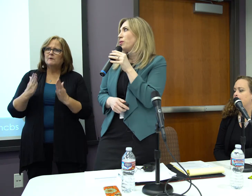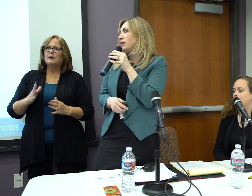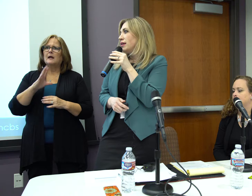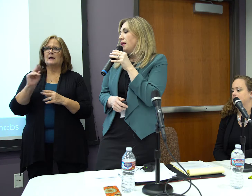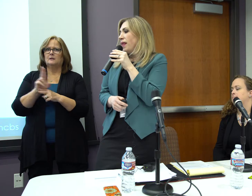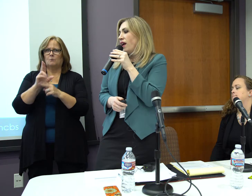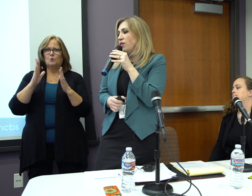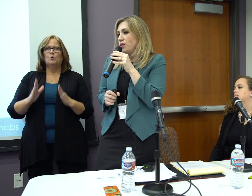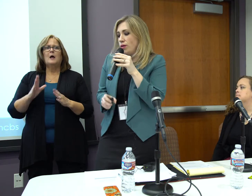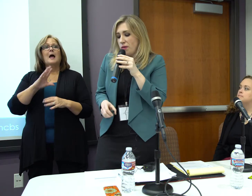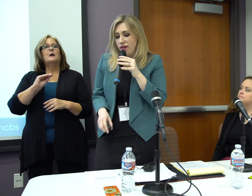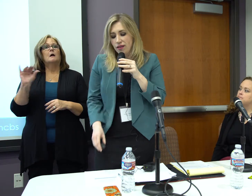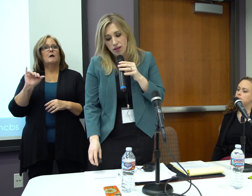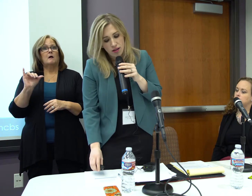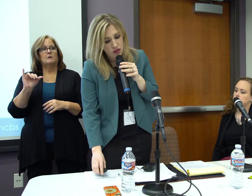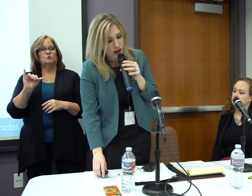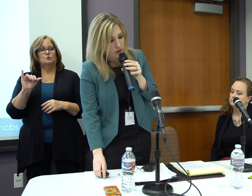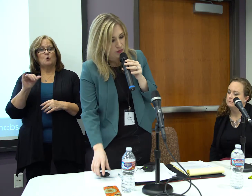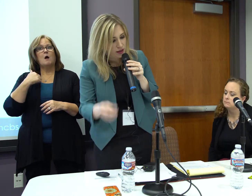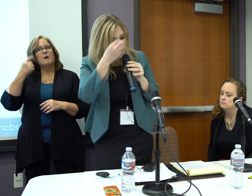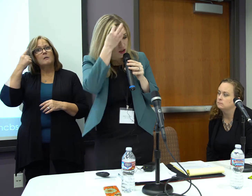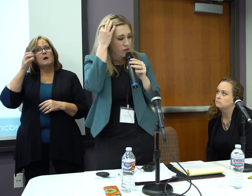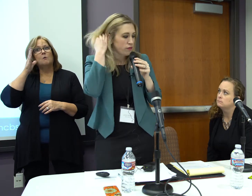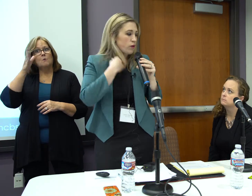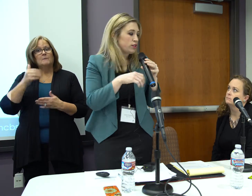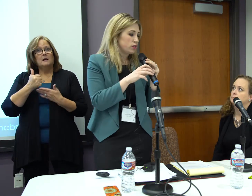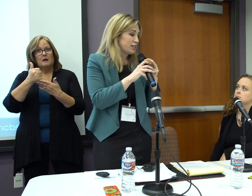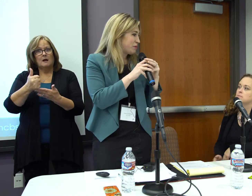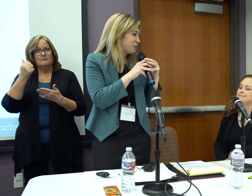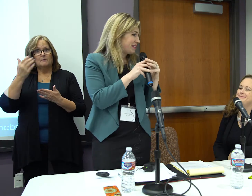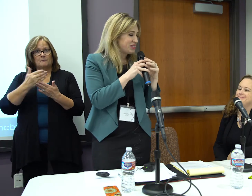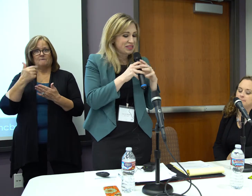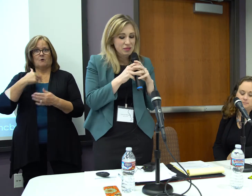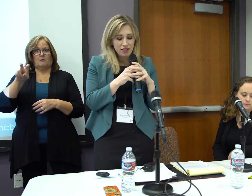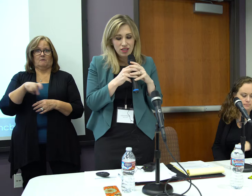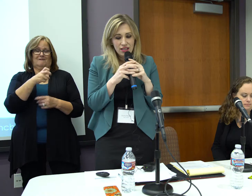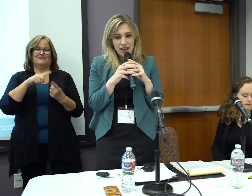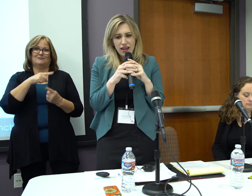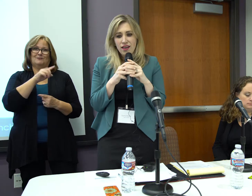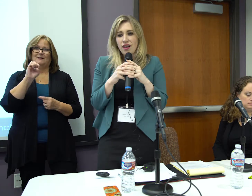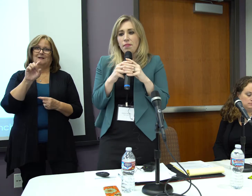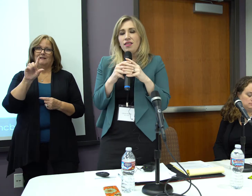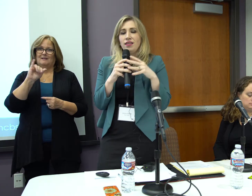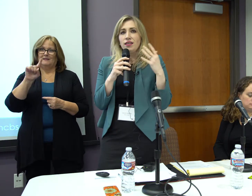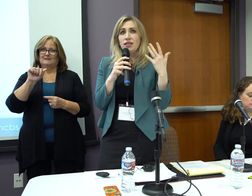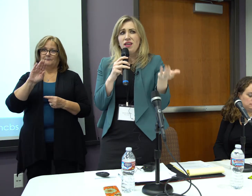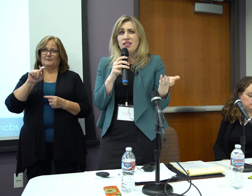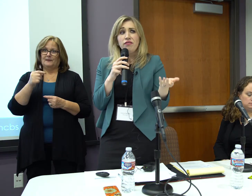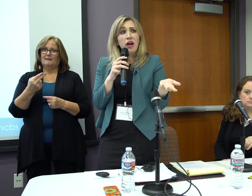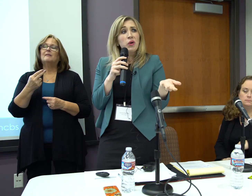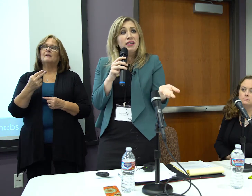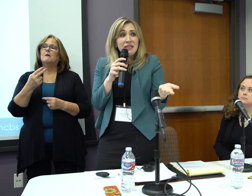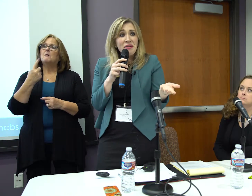also consumers. And I also thought it would be helpful, before I turn the time over quickly to Elizabeth, to just say that I think